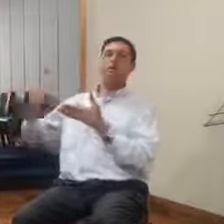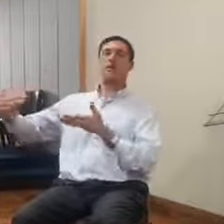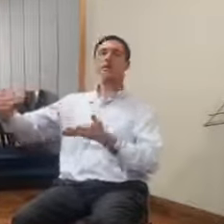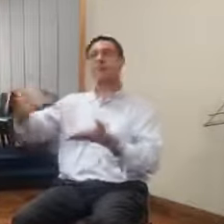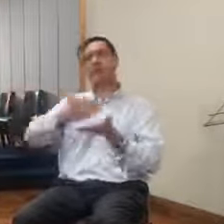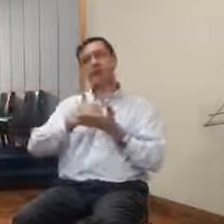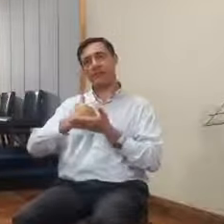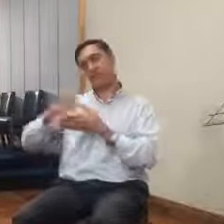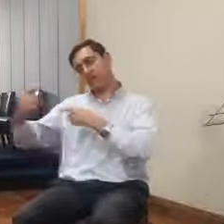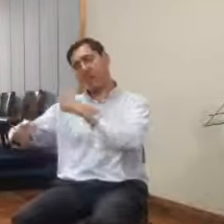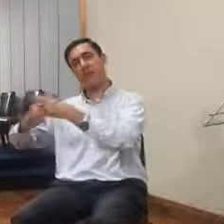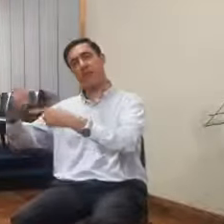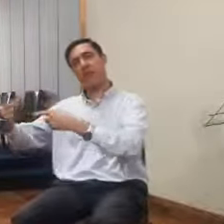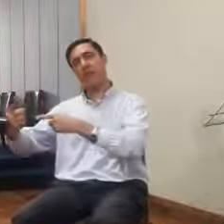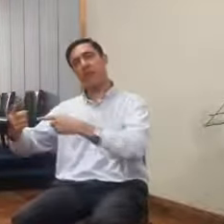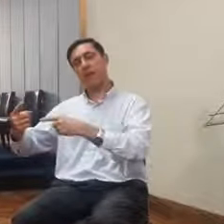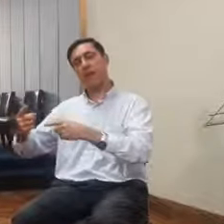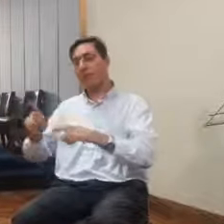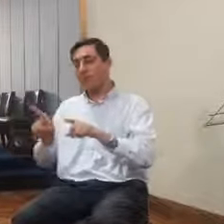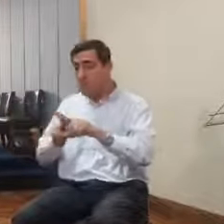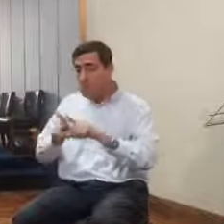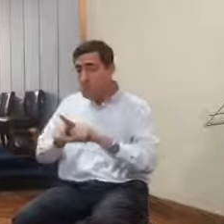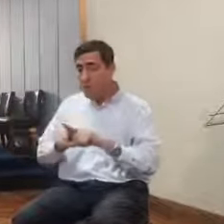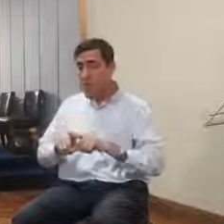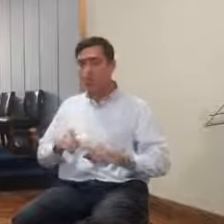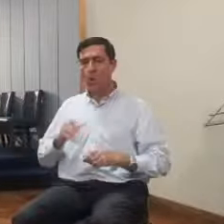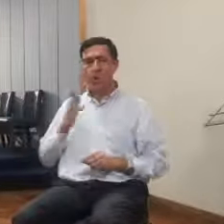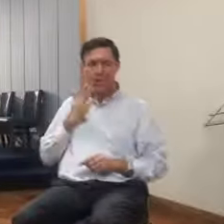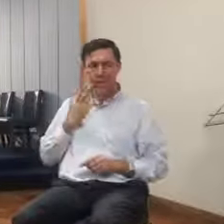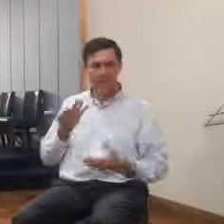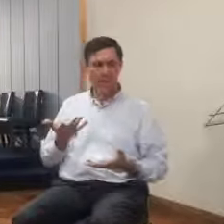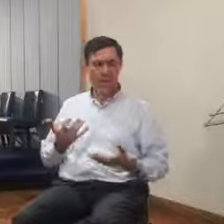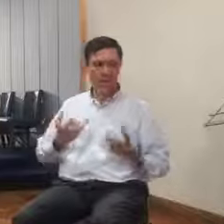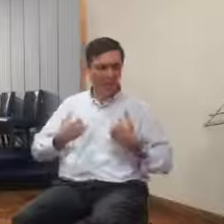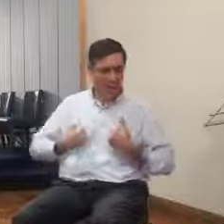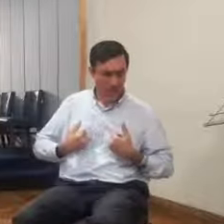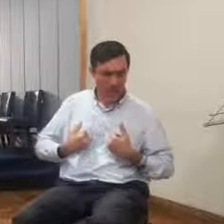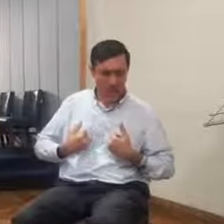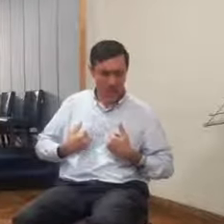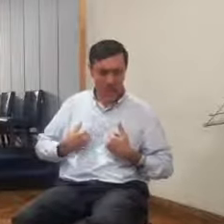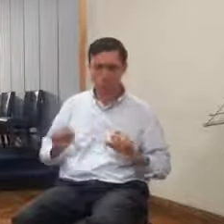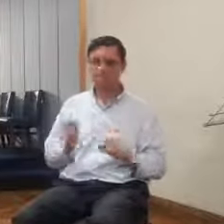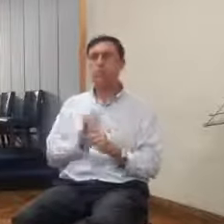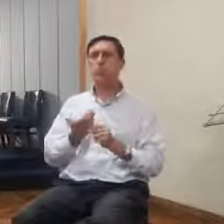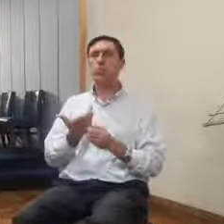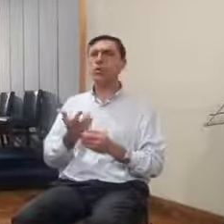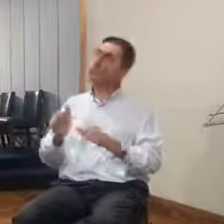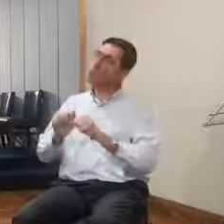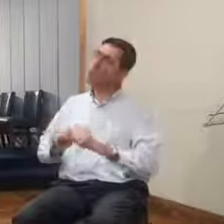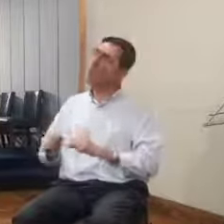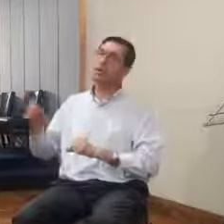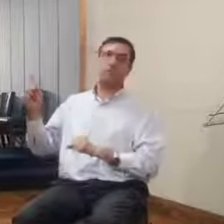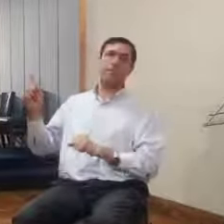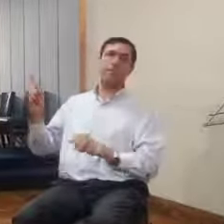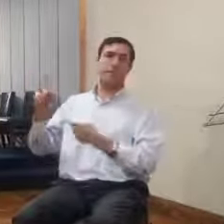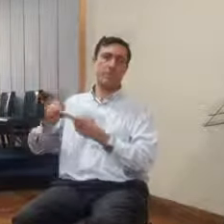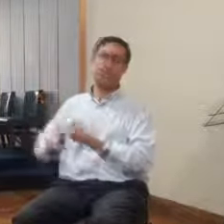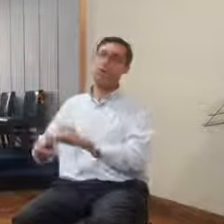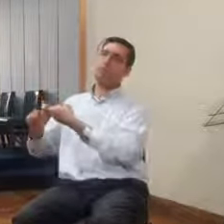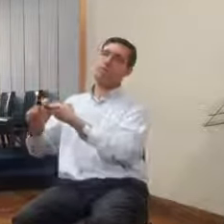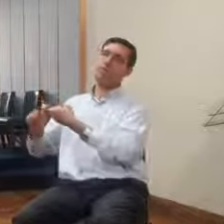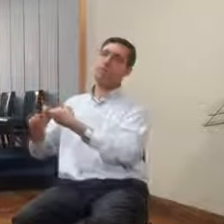and needs, in illness, we wait upon the Lord. We stick hard to him. We trust in him. We look to